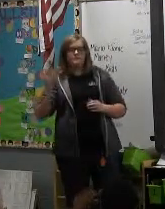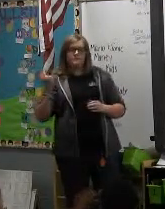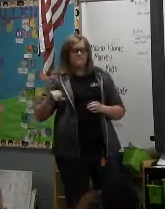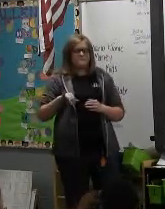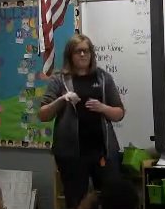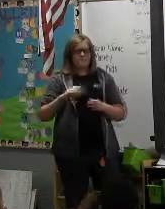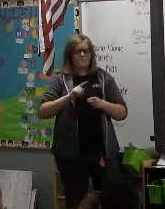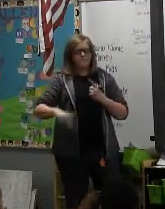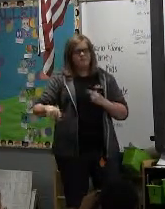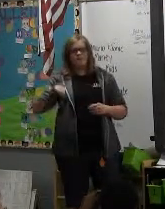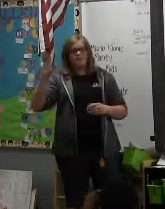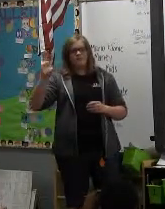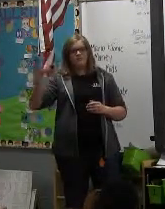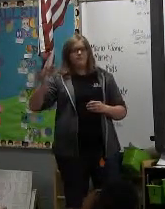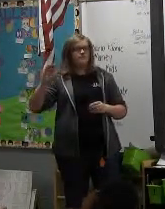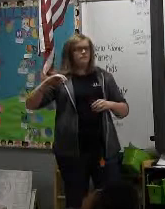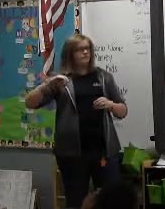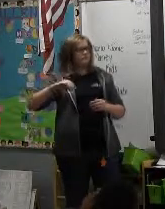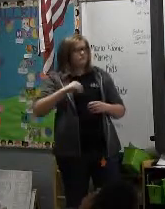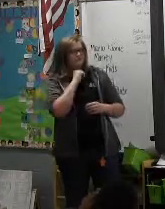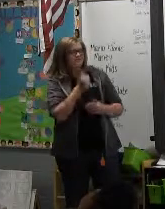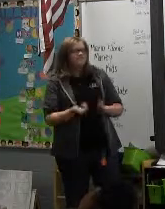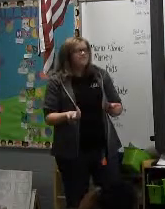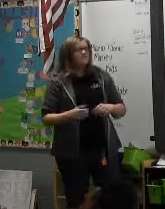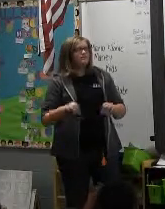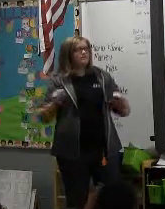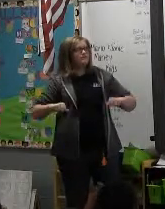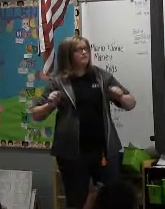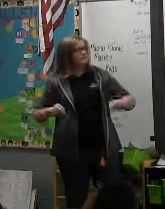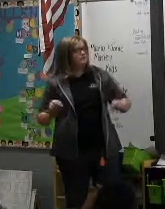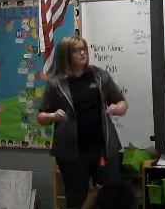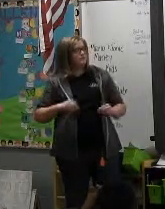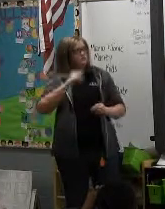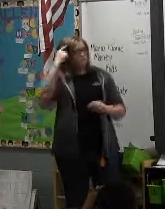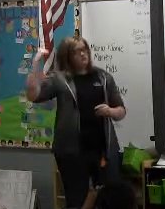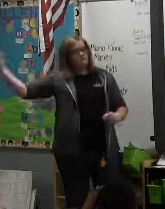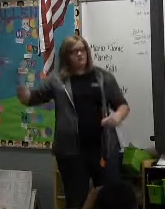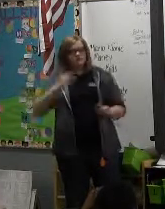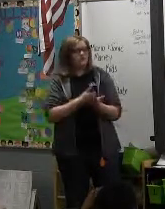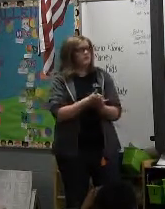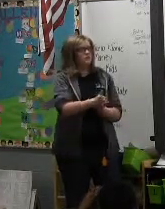bank job, but there were no jobs available.